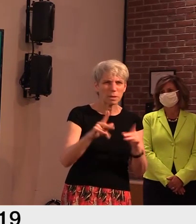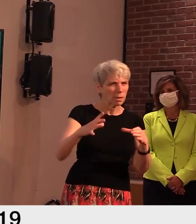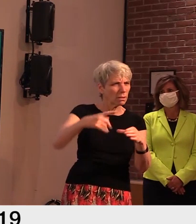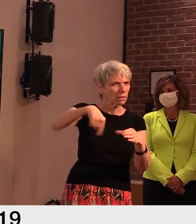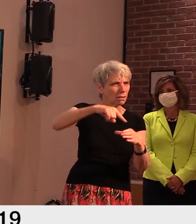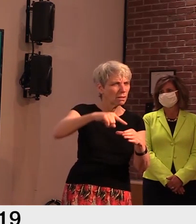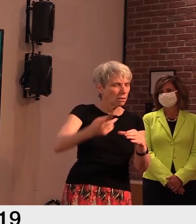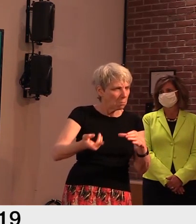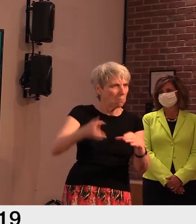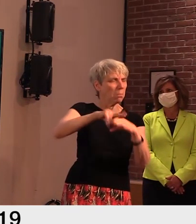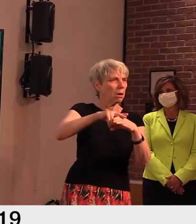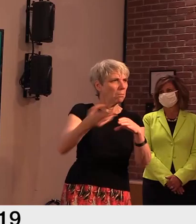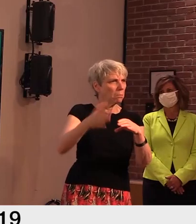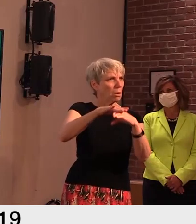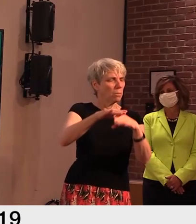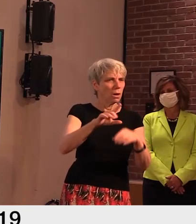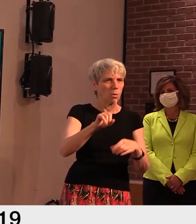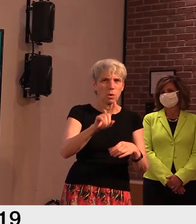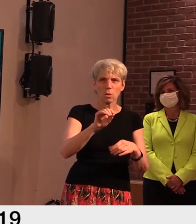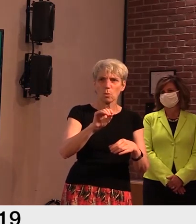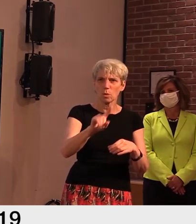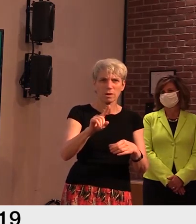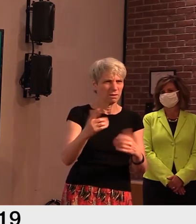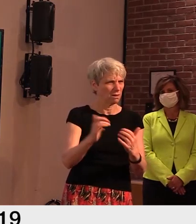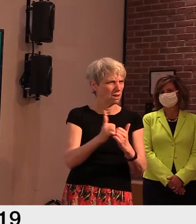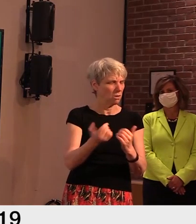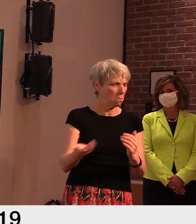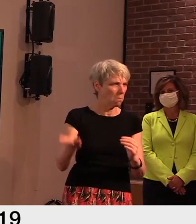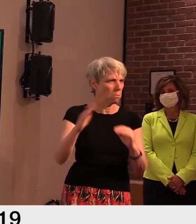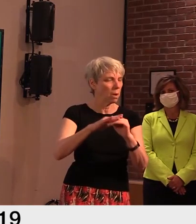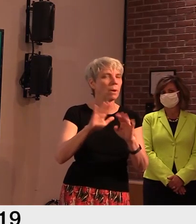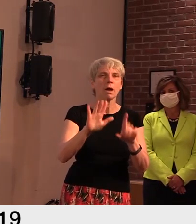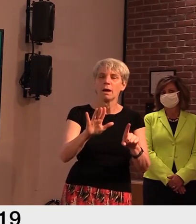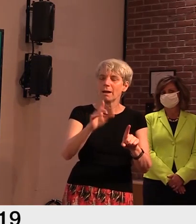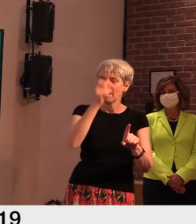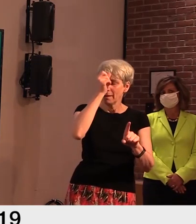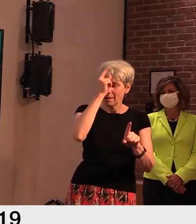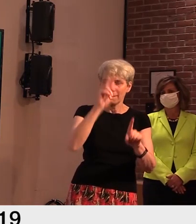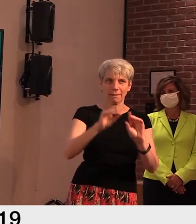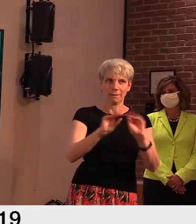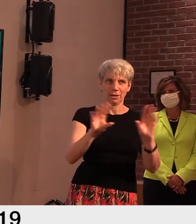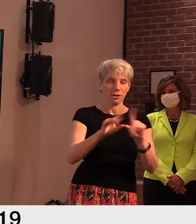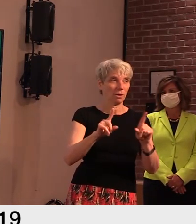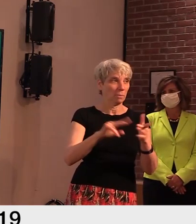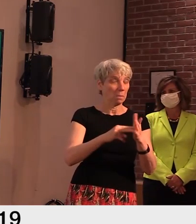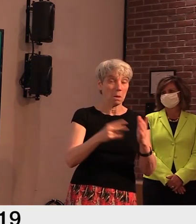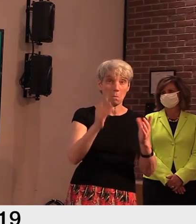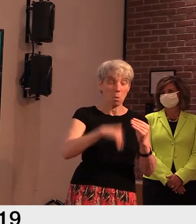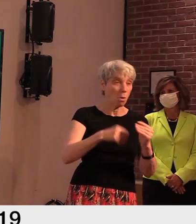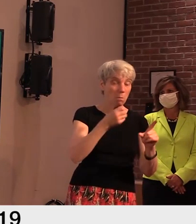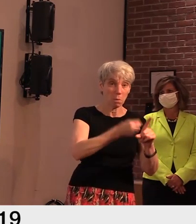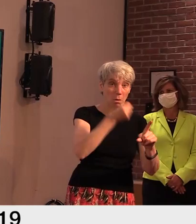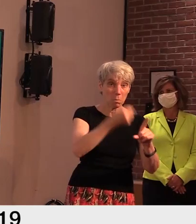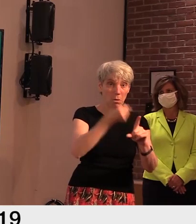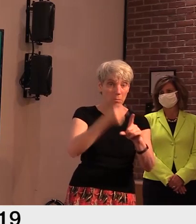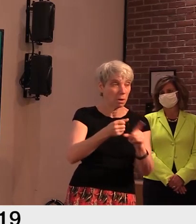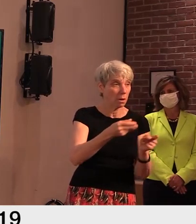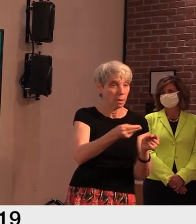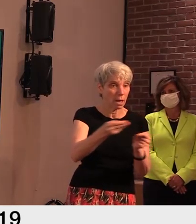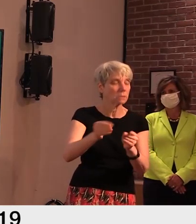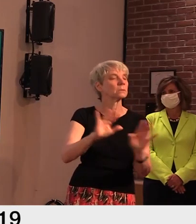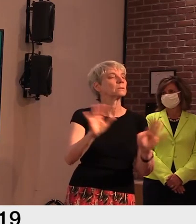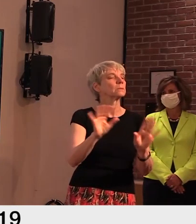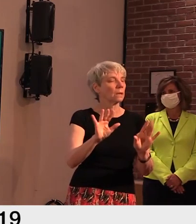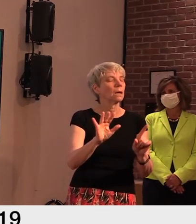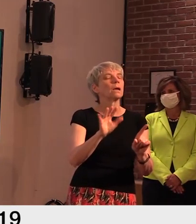about same breakdown of adults 60%, children 40% in that range. You may have wondered how